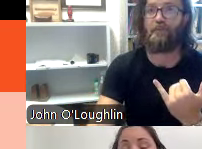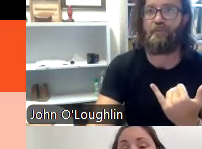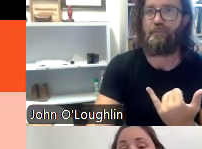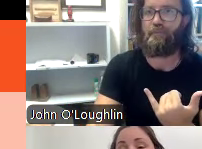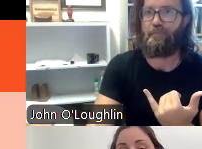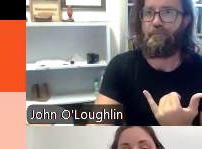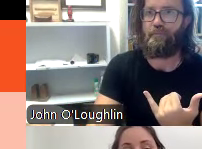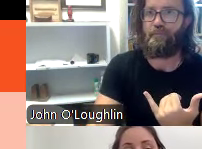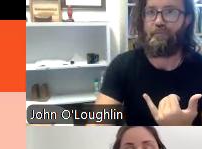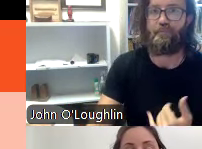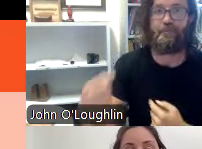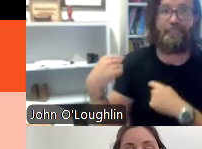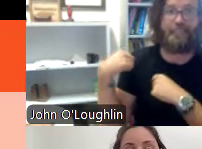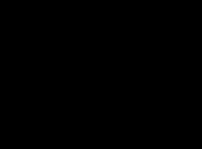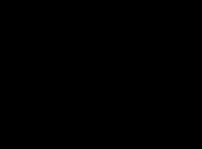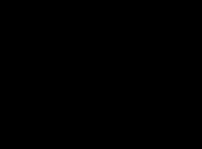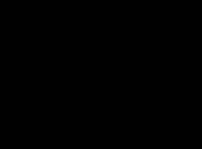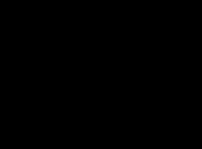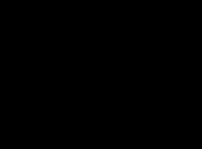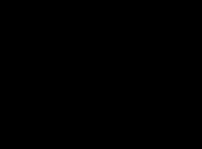So those are unit projects.